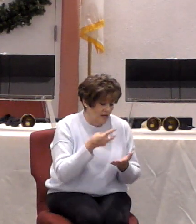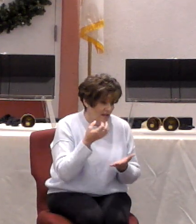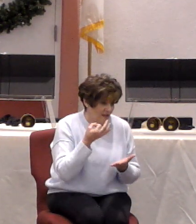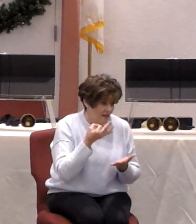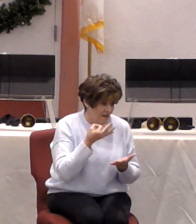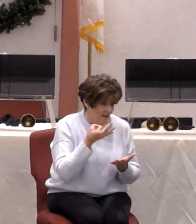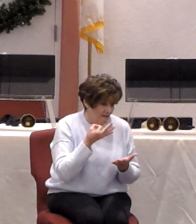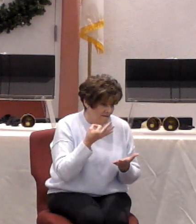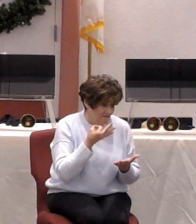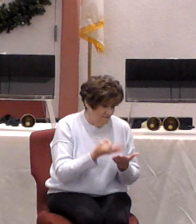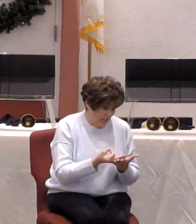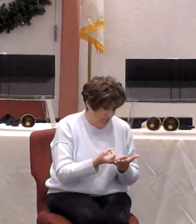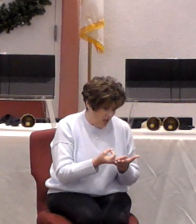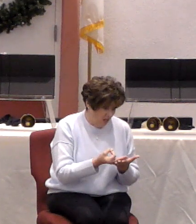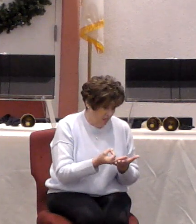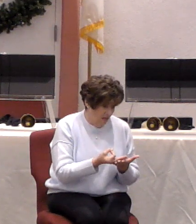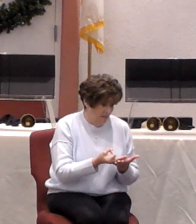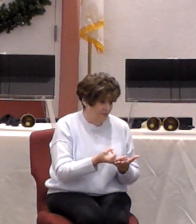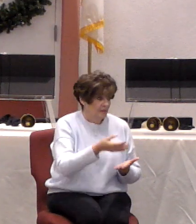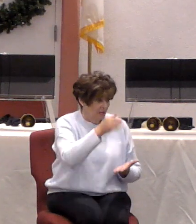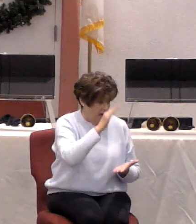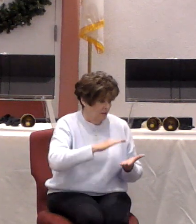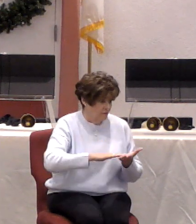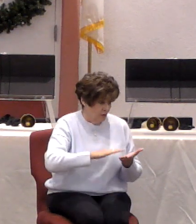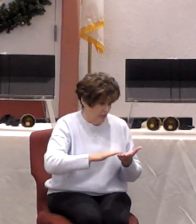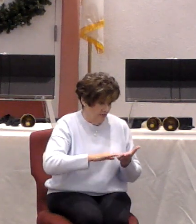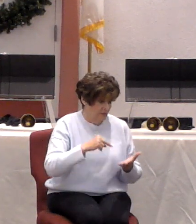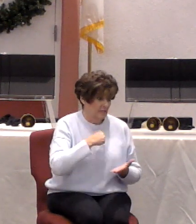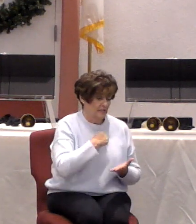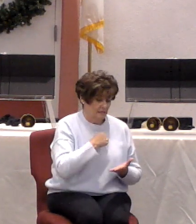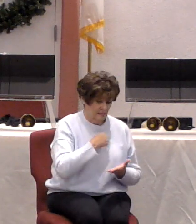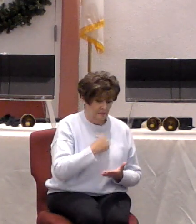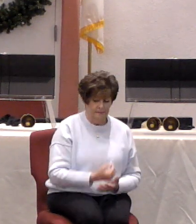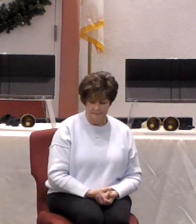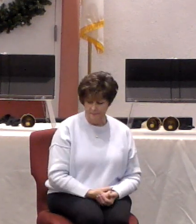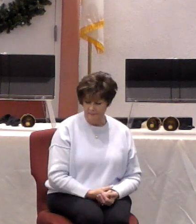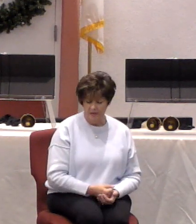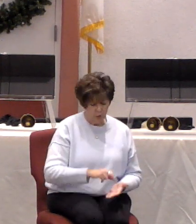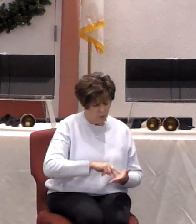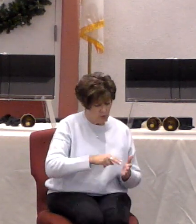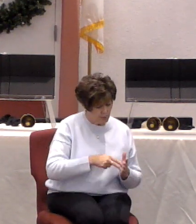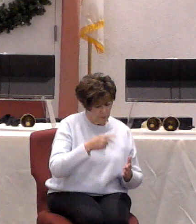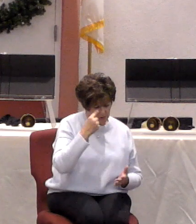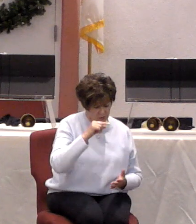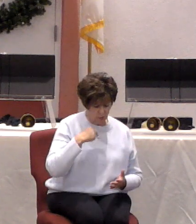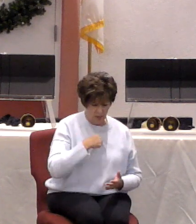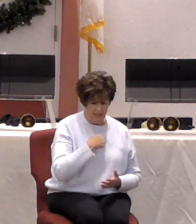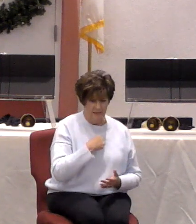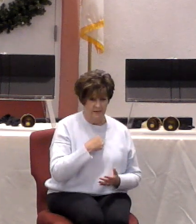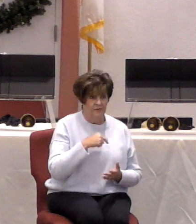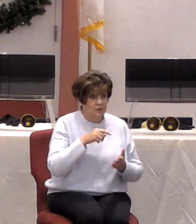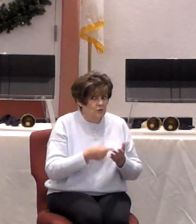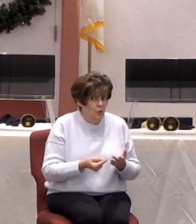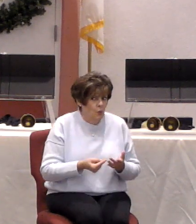be the perfect sacrifice, it really was perfect. So then what do you suppose is going to happen next?